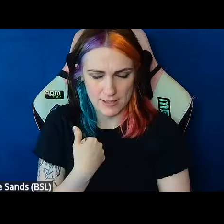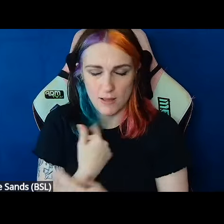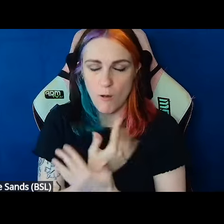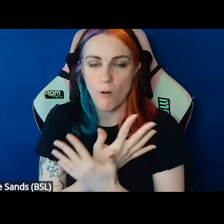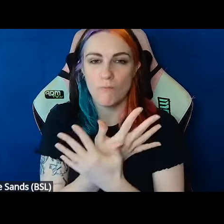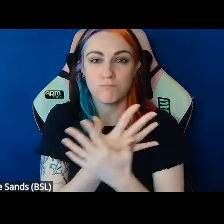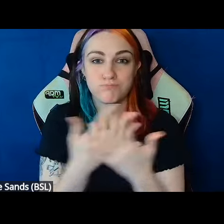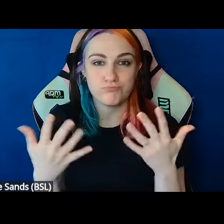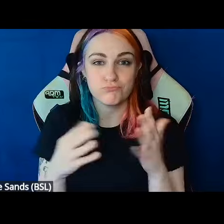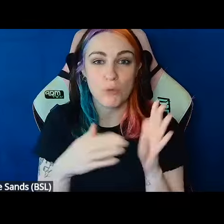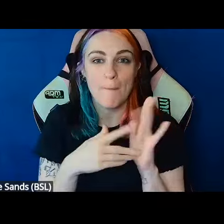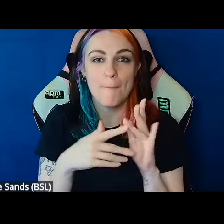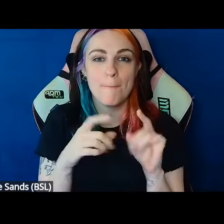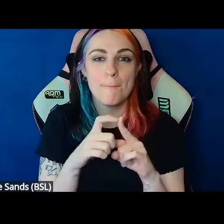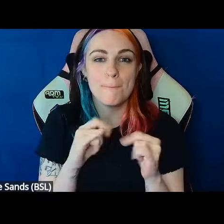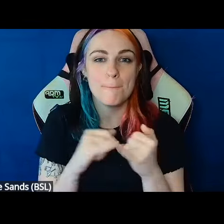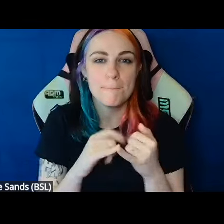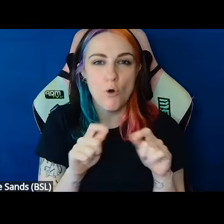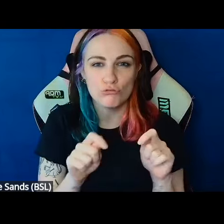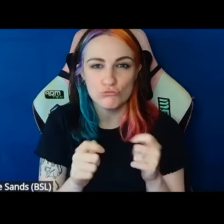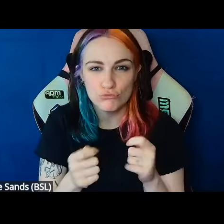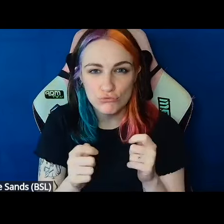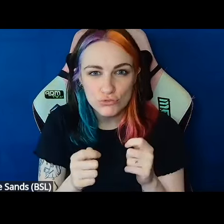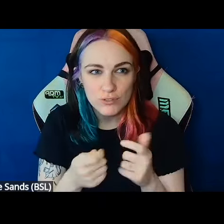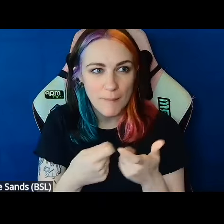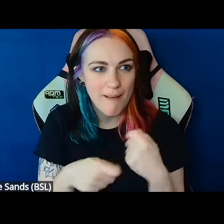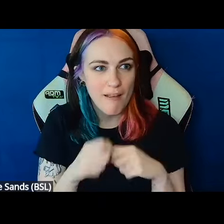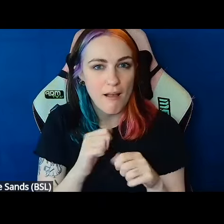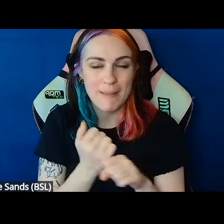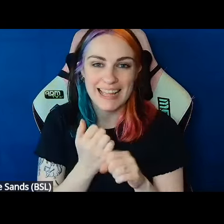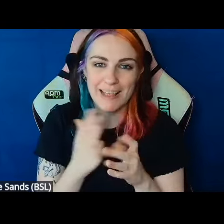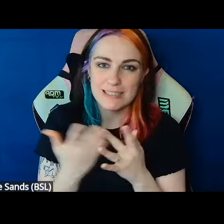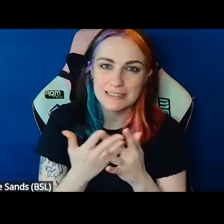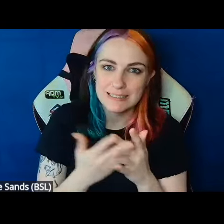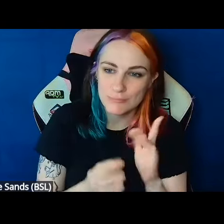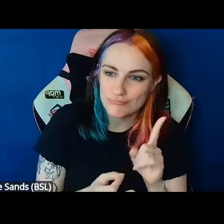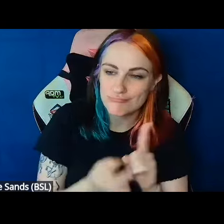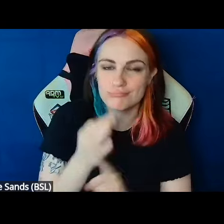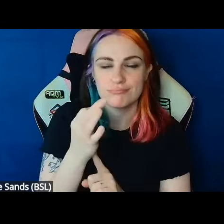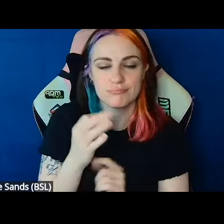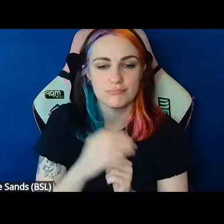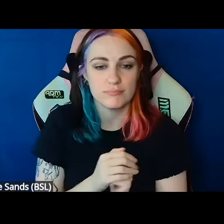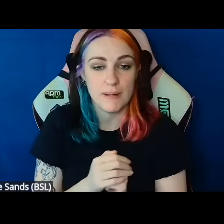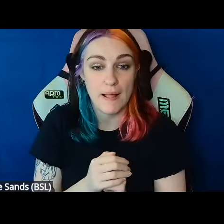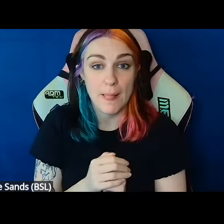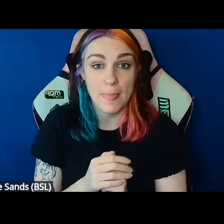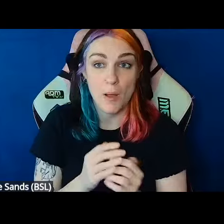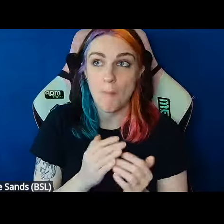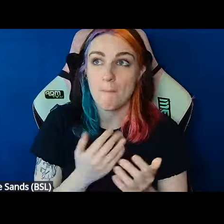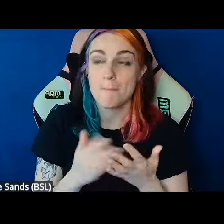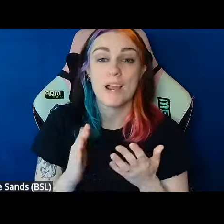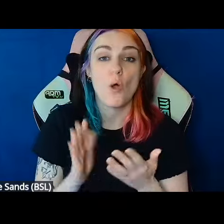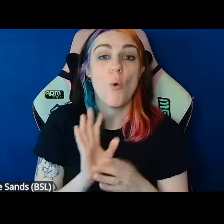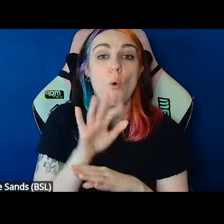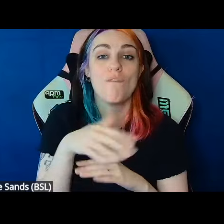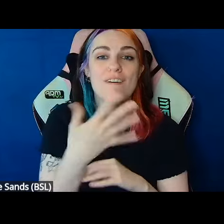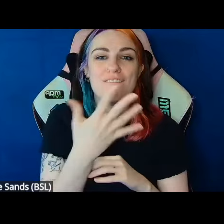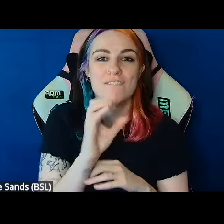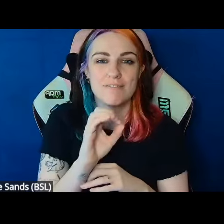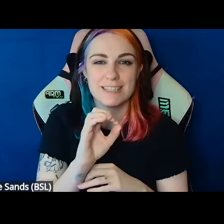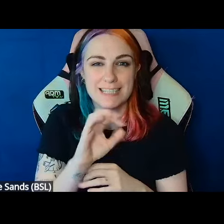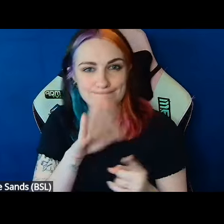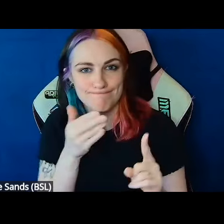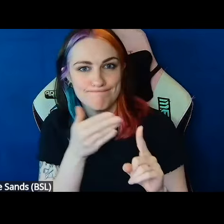to make games more accessible. And there have been over 50 specifically targeting blind players